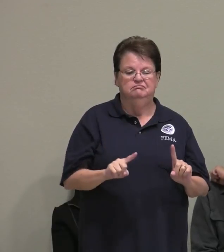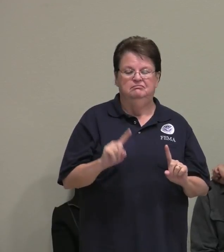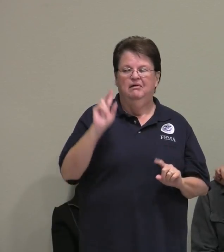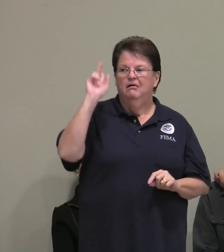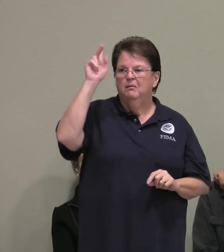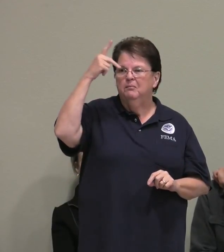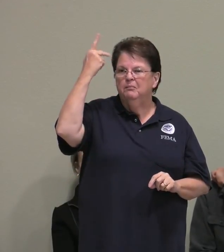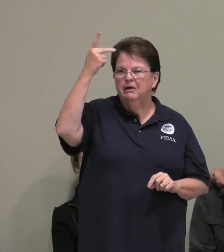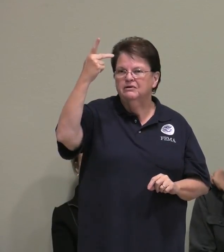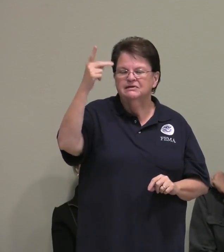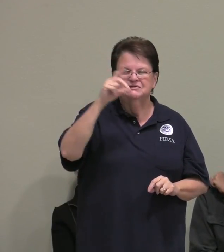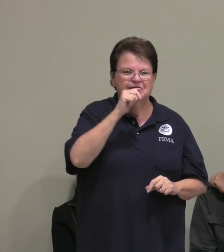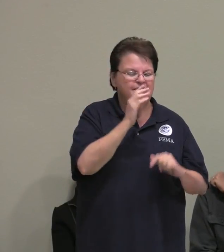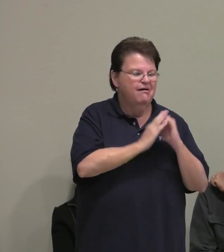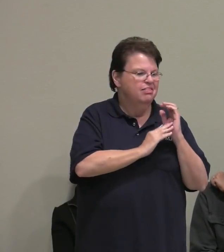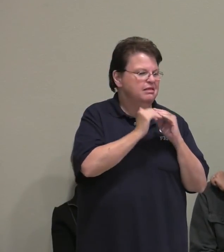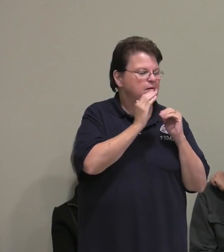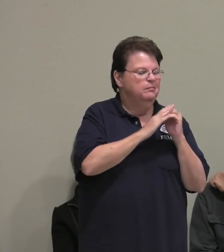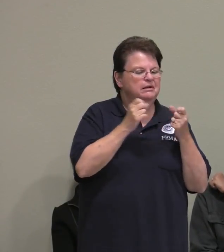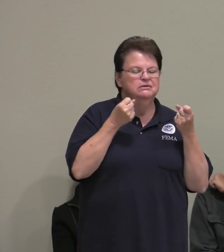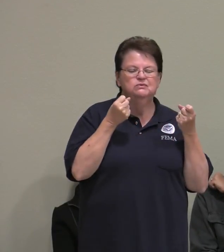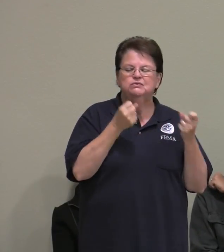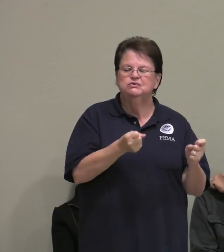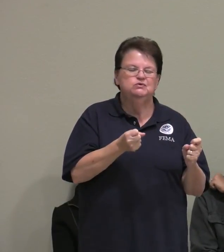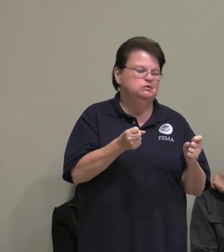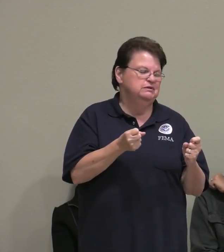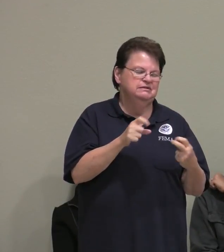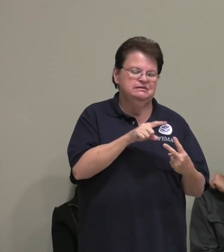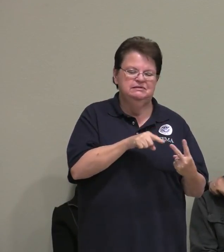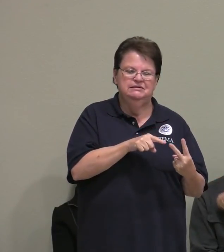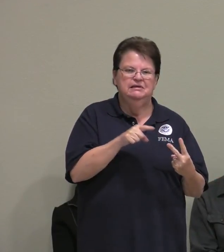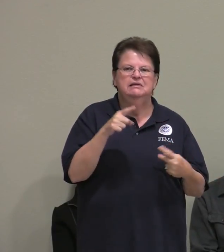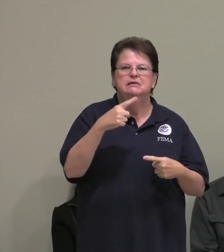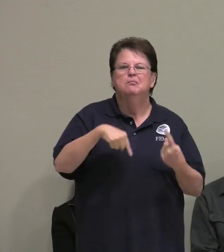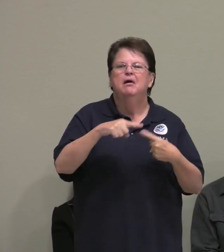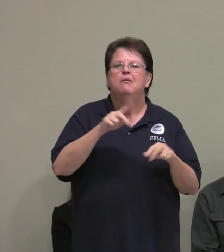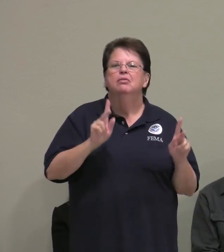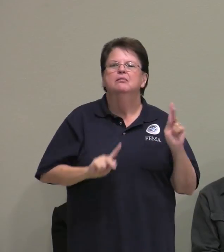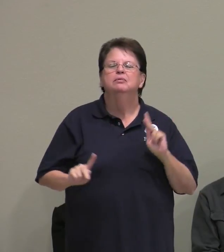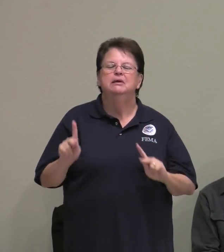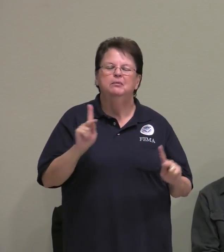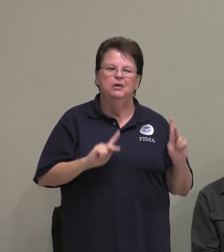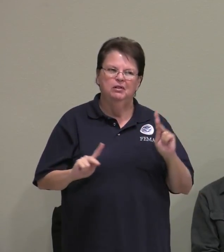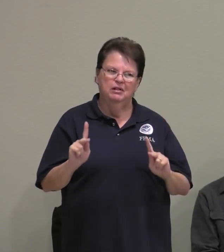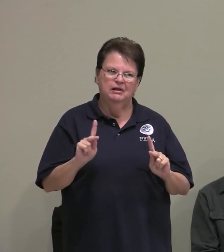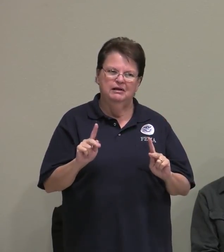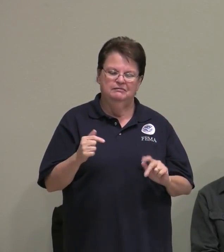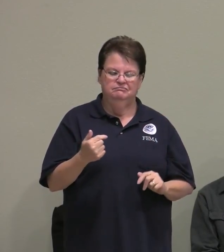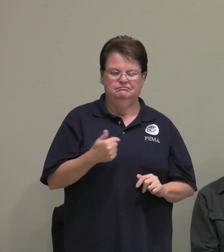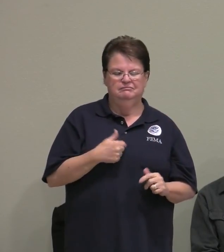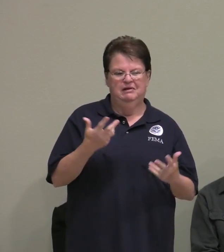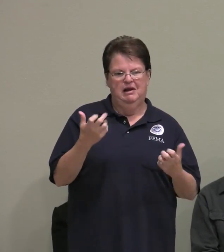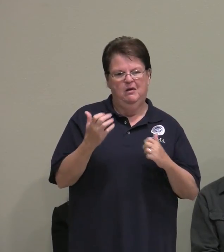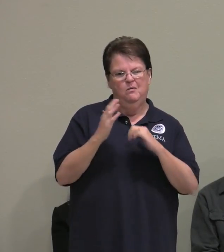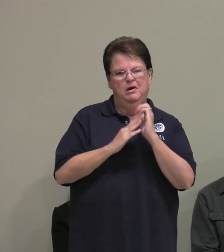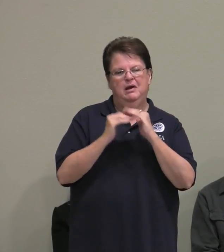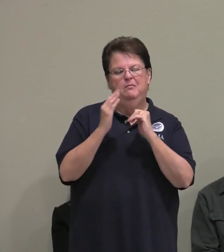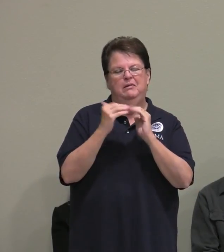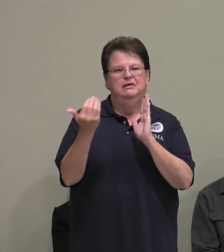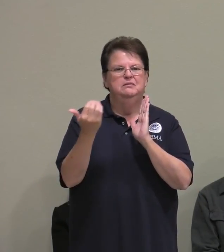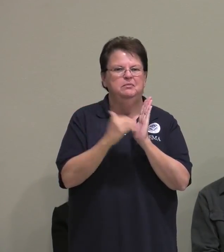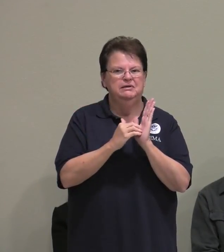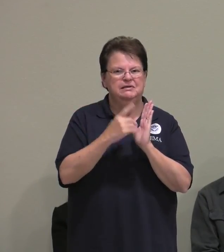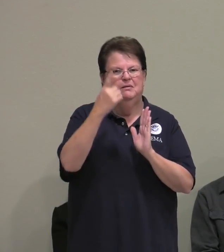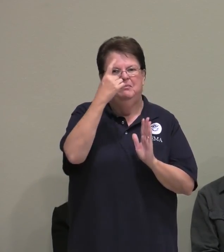paradise is not about the buildings or the streets. It's about the people. And I want to rebuild in paradise